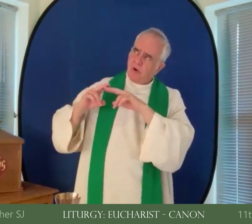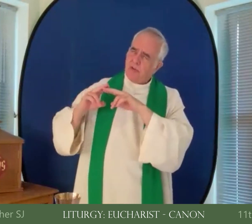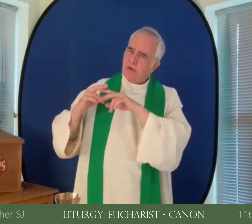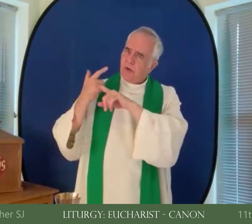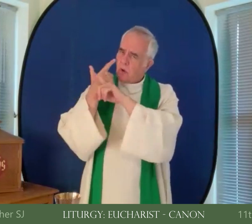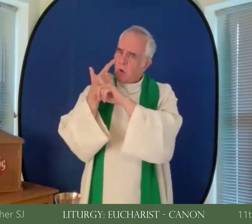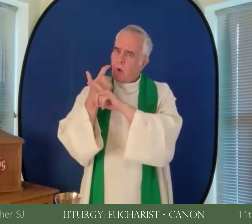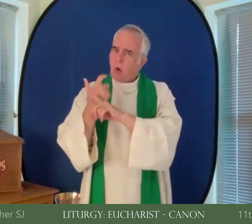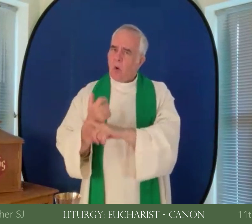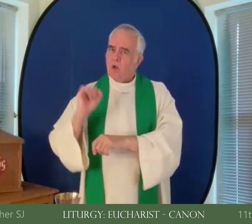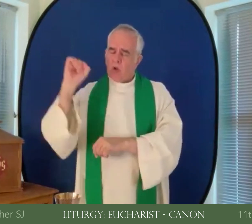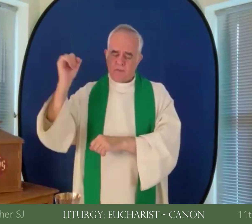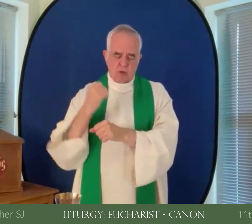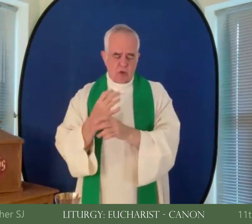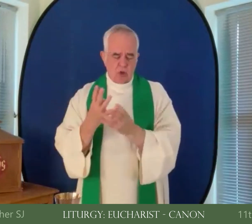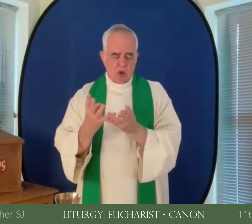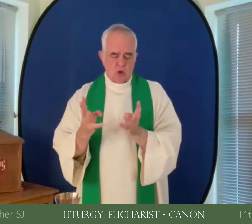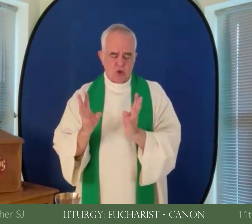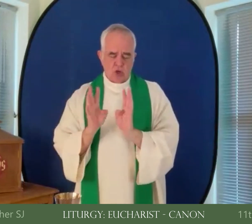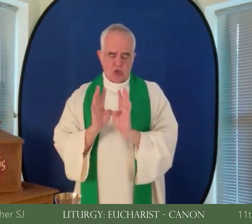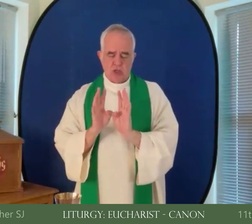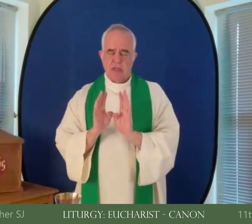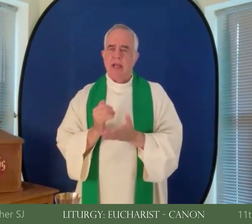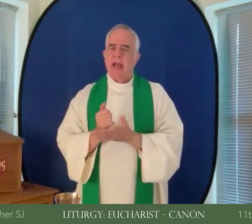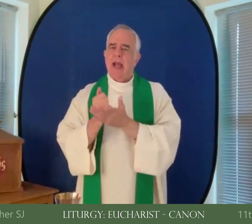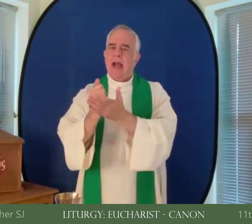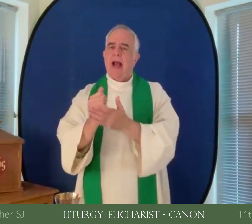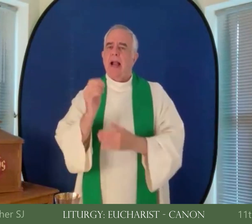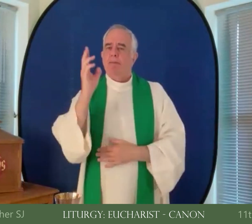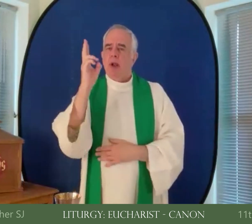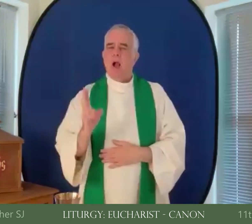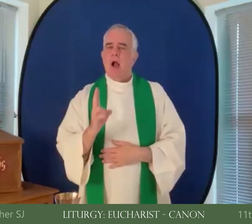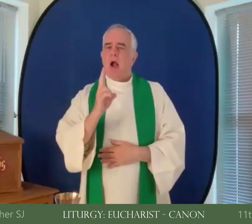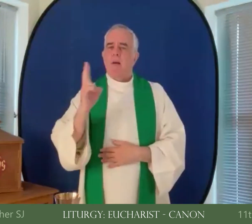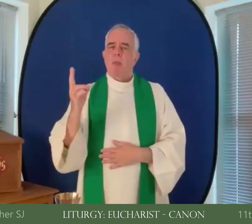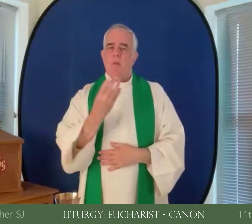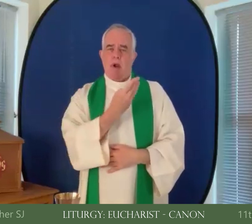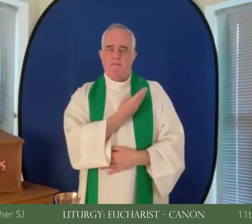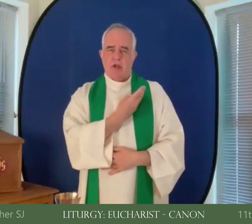Father, watch over your church. Help Pope